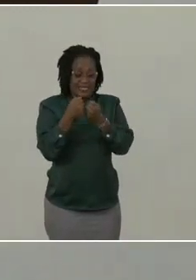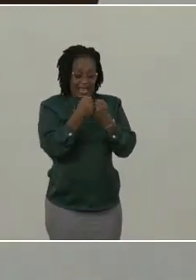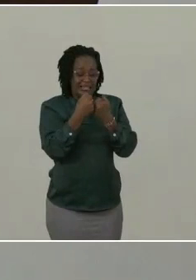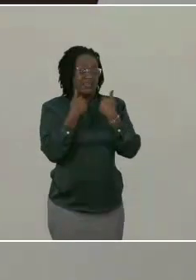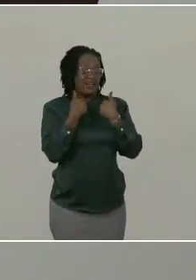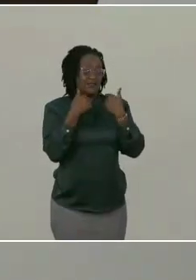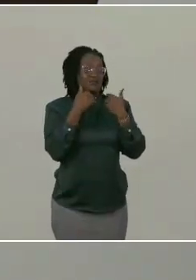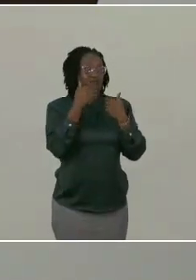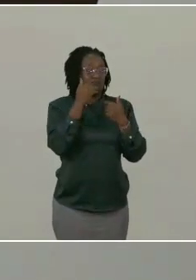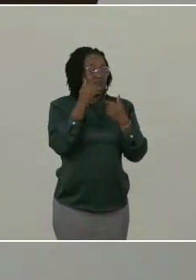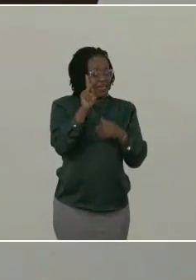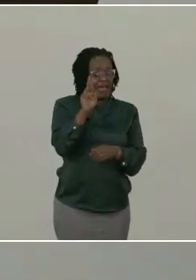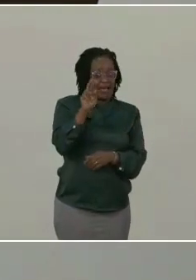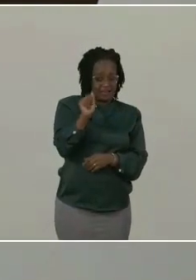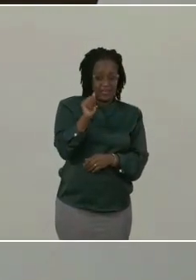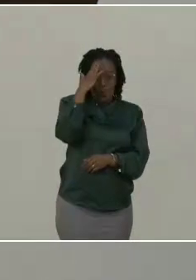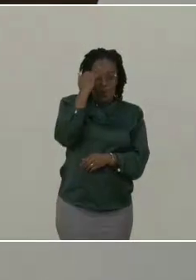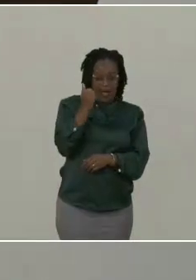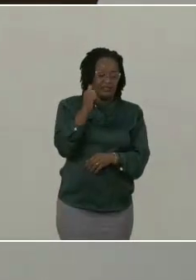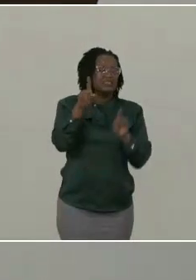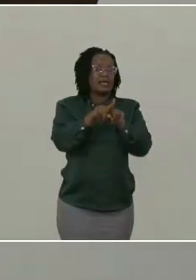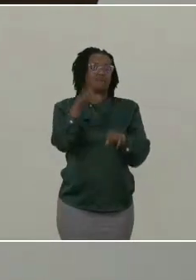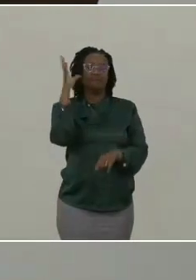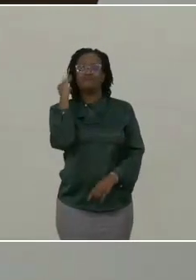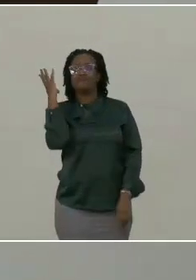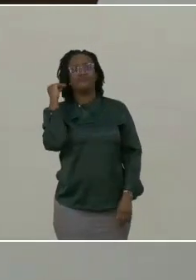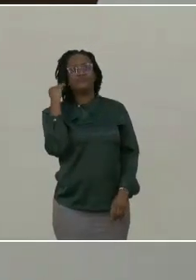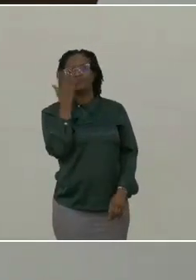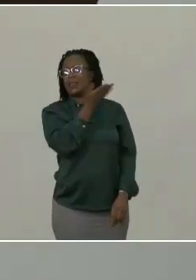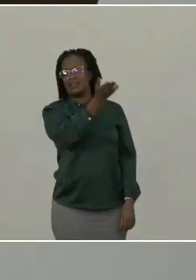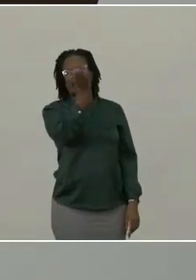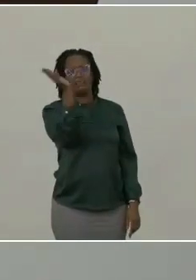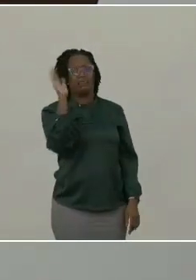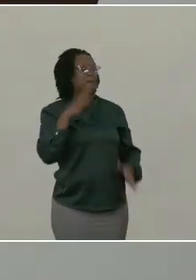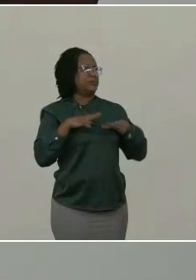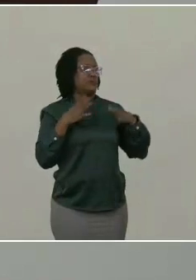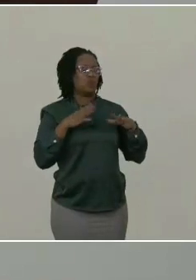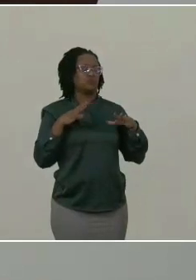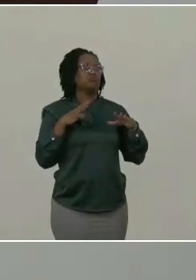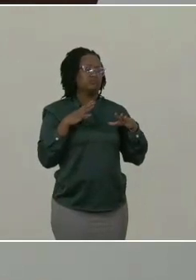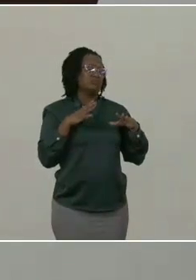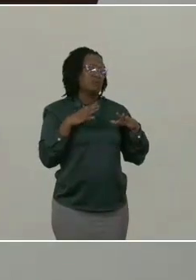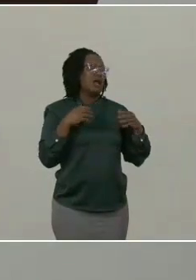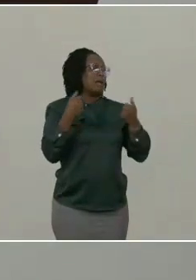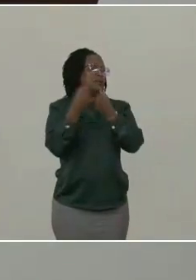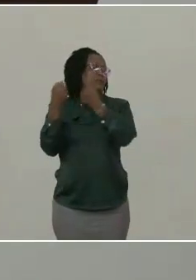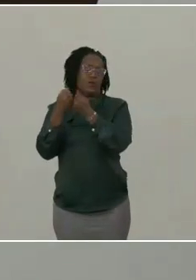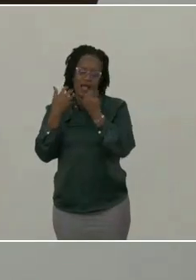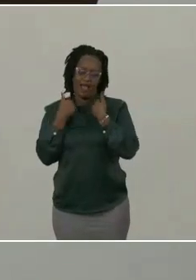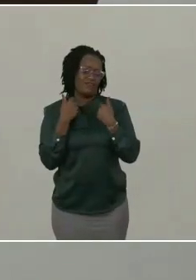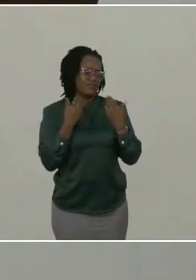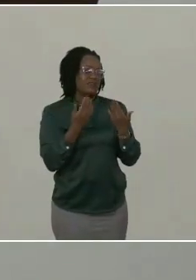because even the hearing disabilities is a full range. Some who are completely deaf, those who can